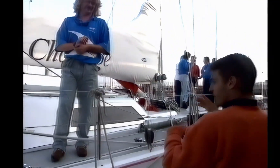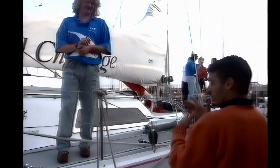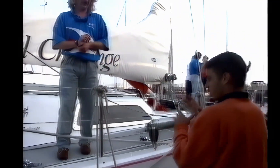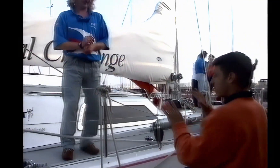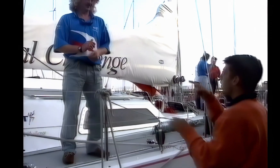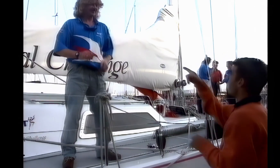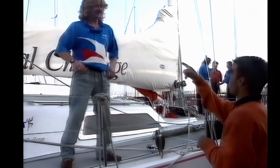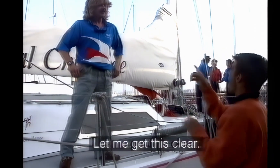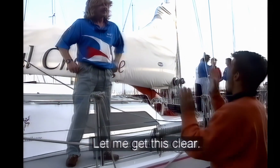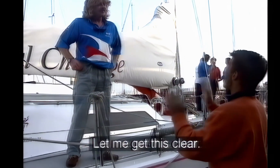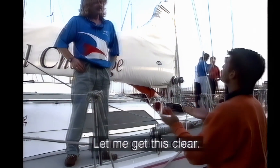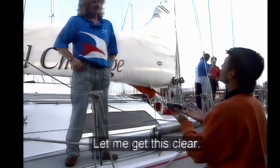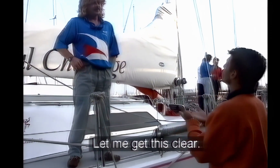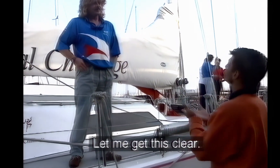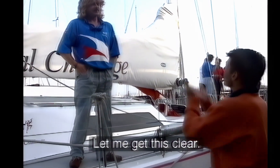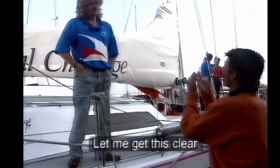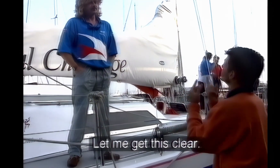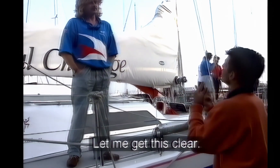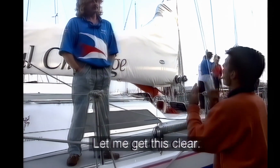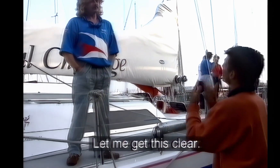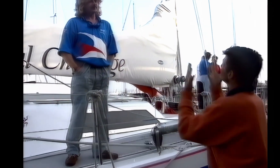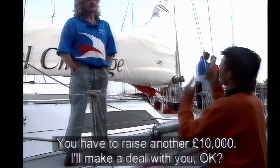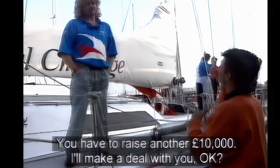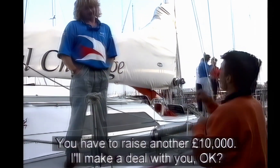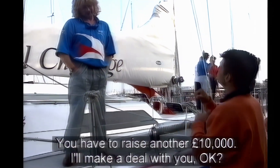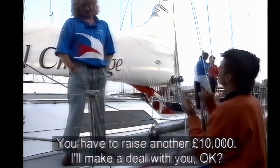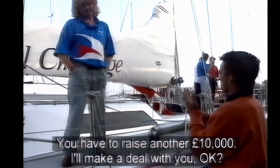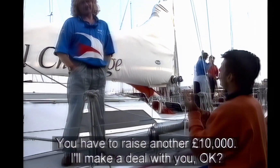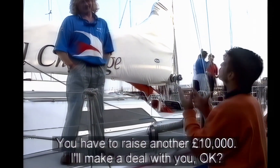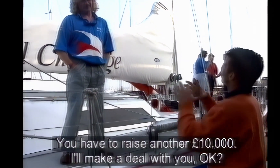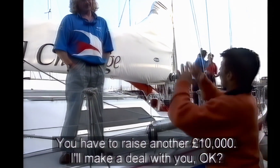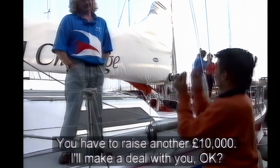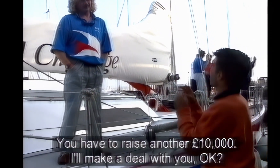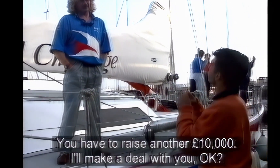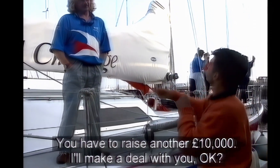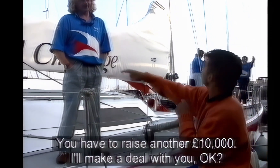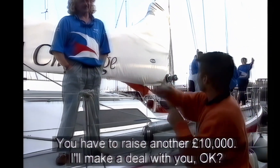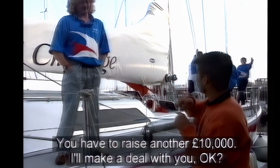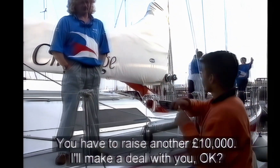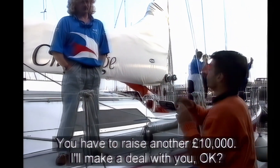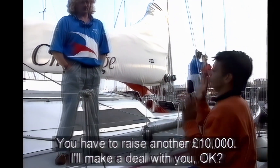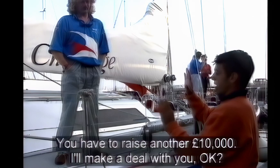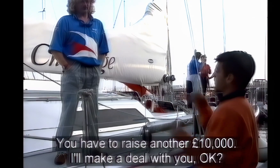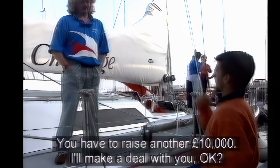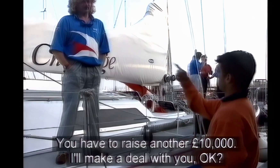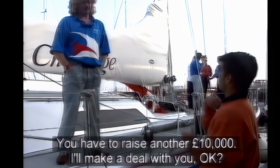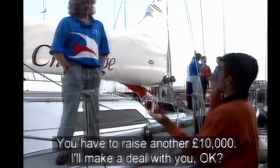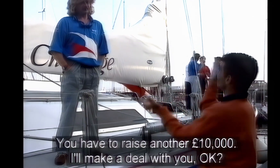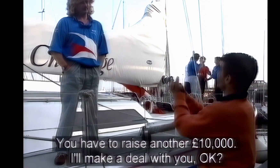Now let me get this clear. You have to raise another £10,000 to do your voyage. Right, now I'm going to make a deal with you here,